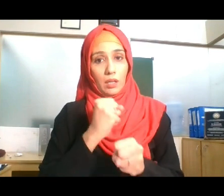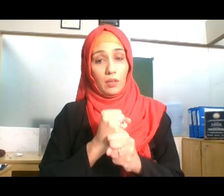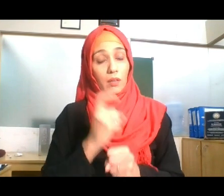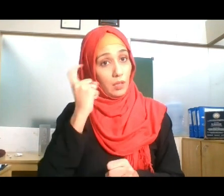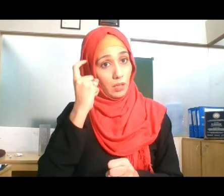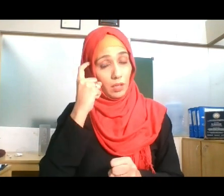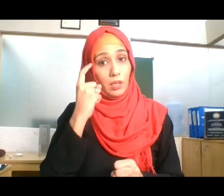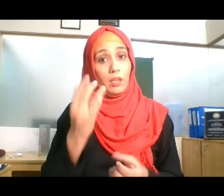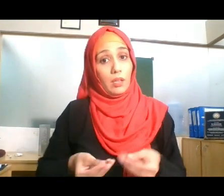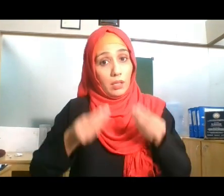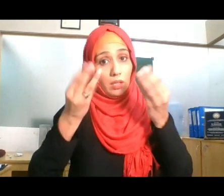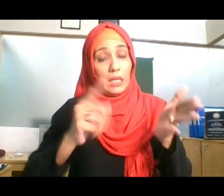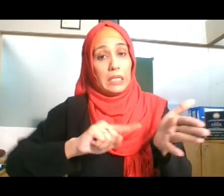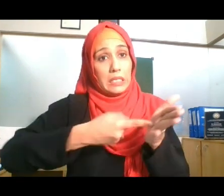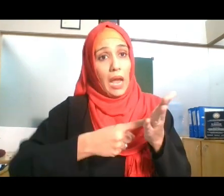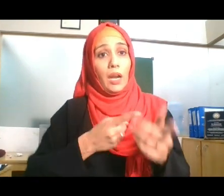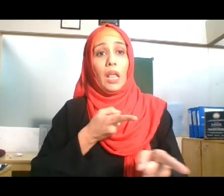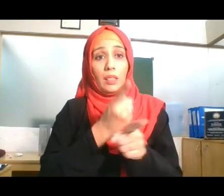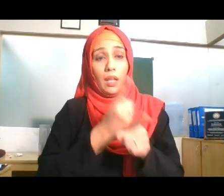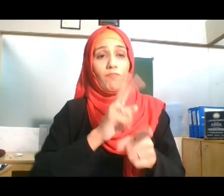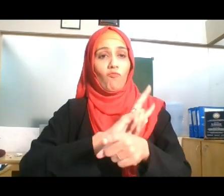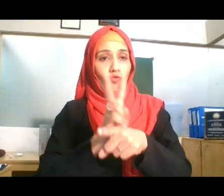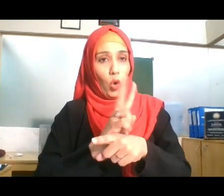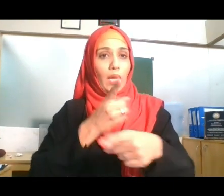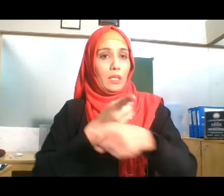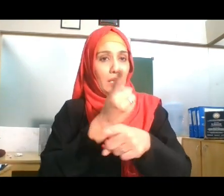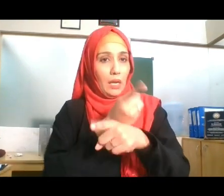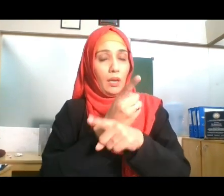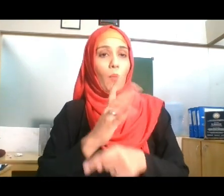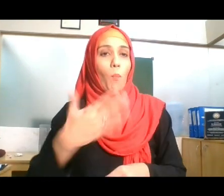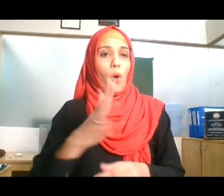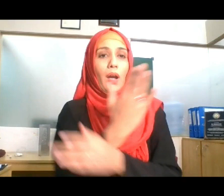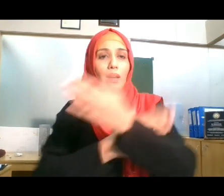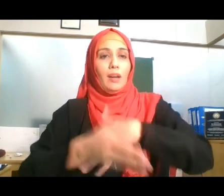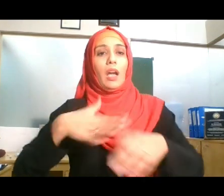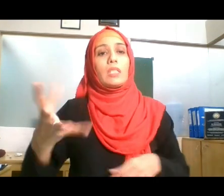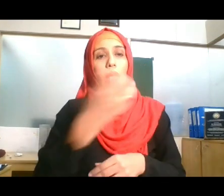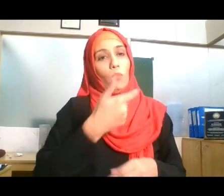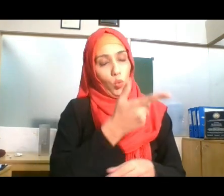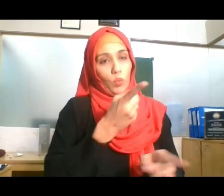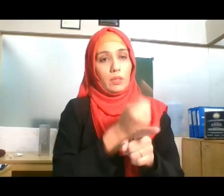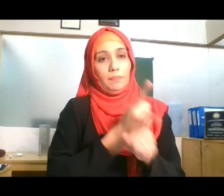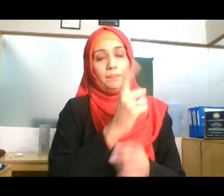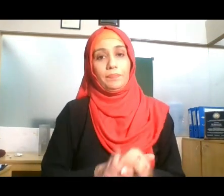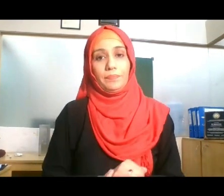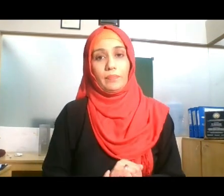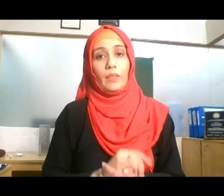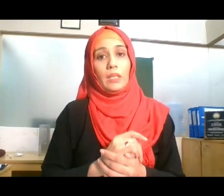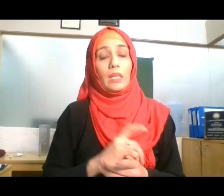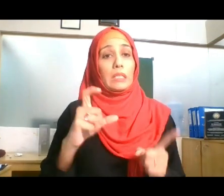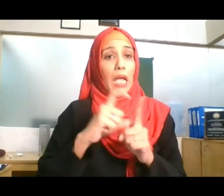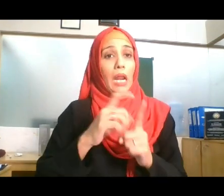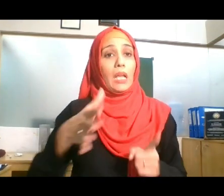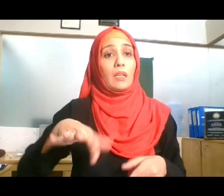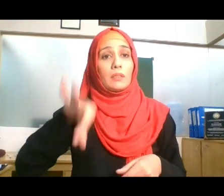to provide technical education and vocational training to the differently abled person. Directorate of Special Education